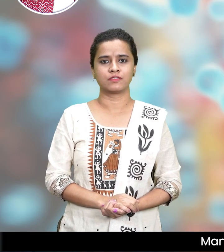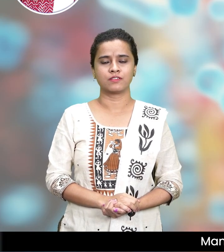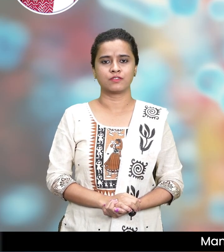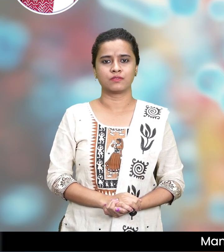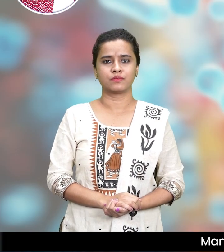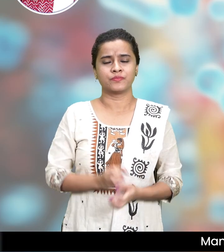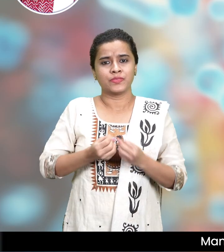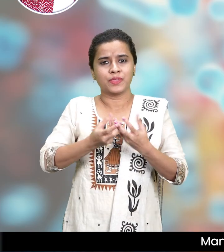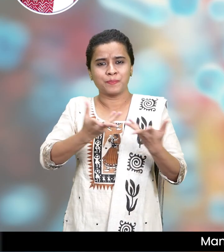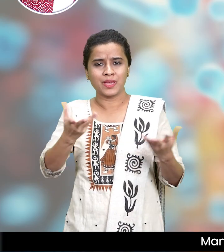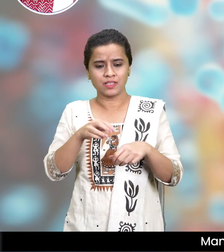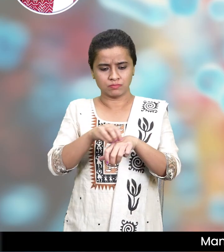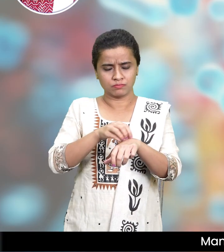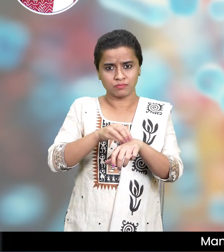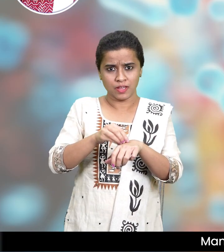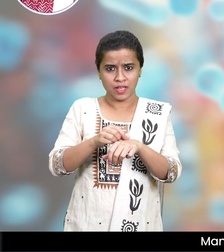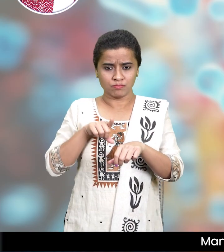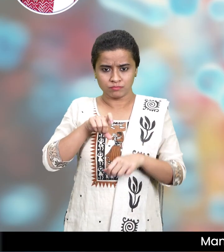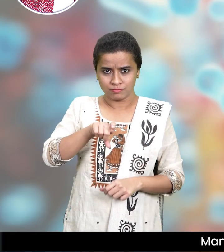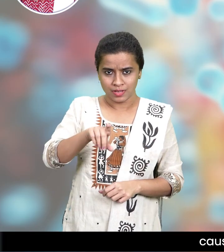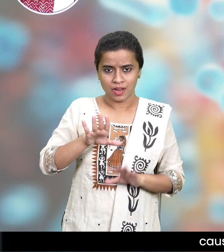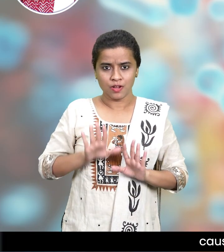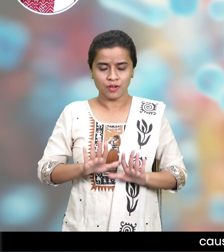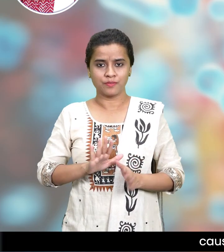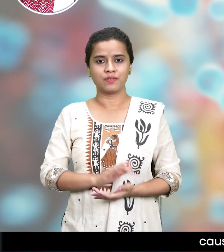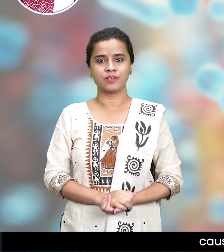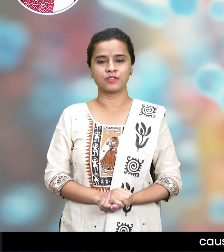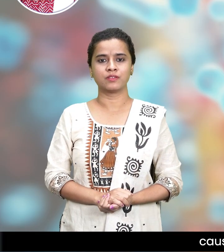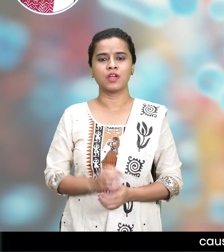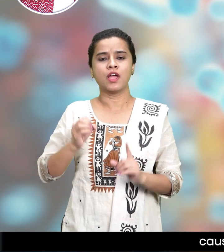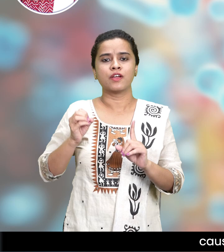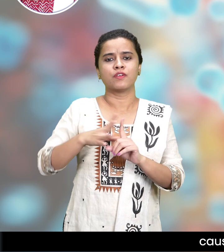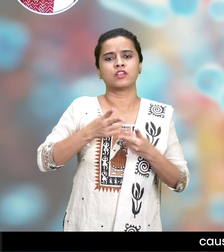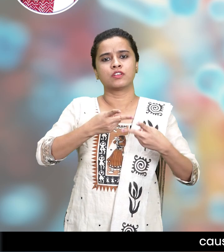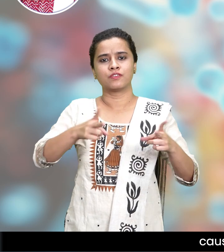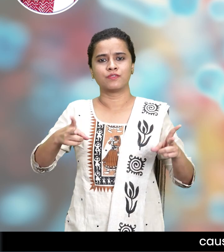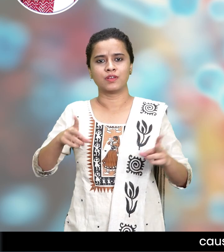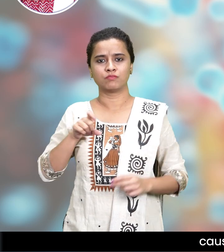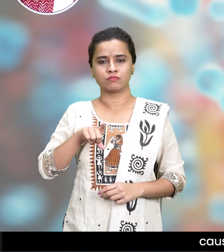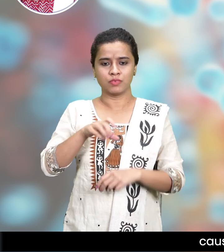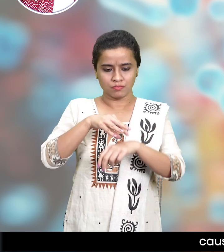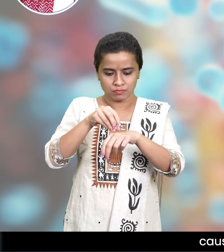Many common skin infections are caused by different kinds of fungi.